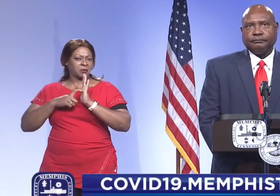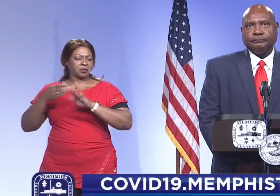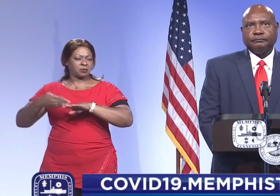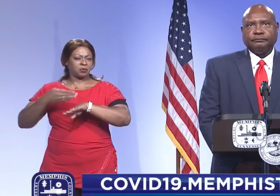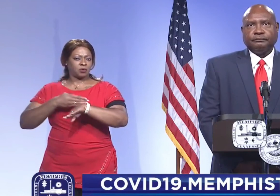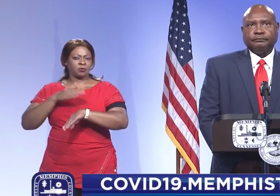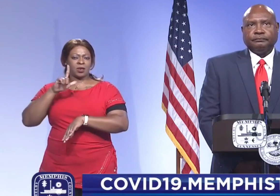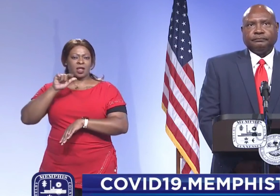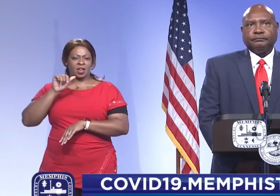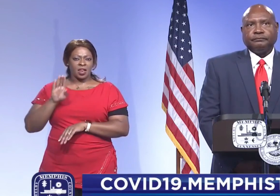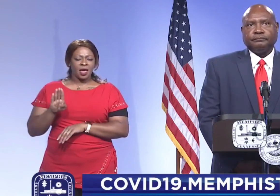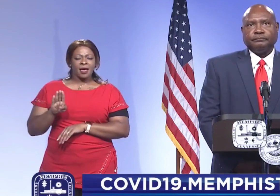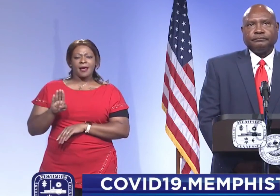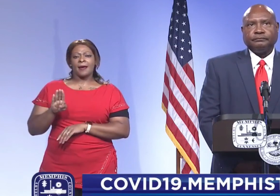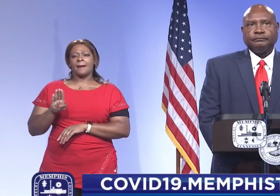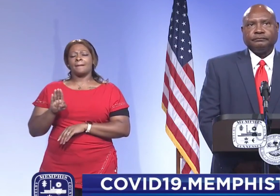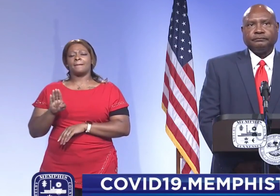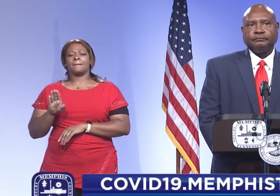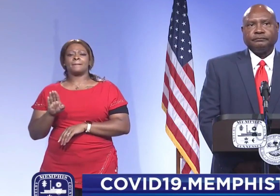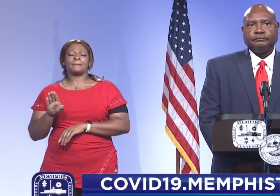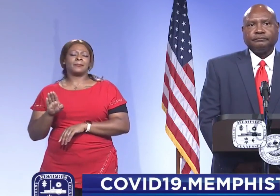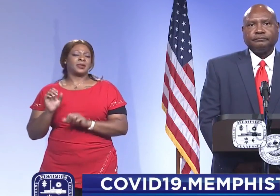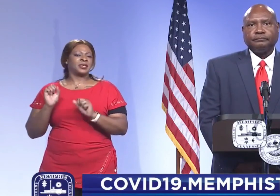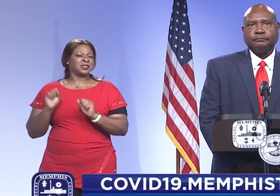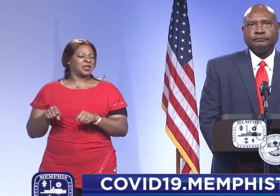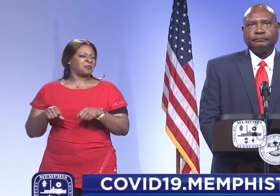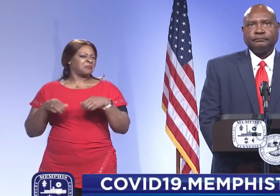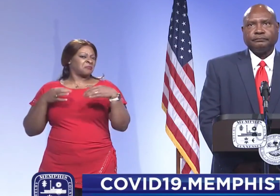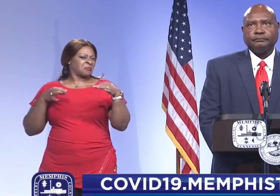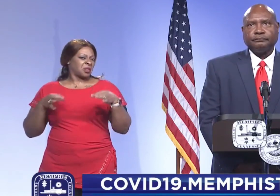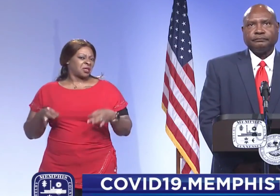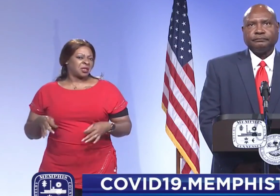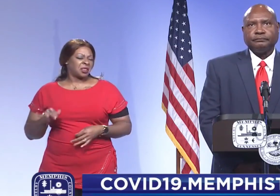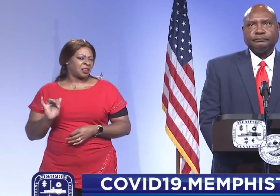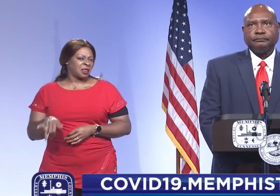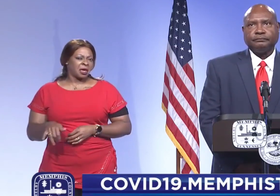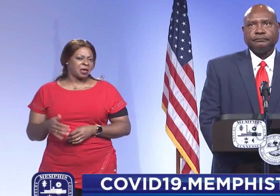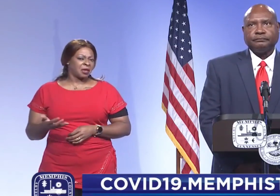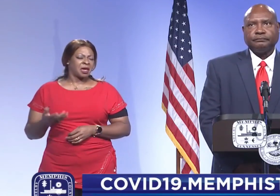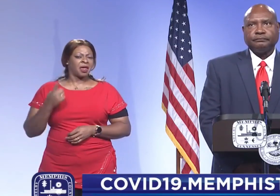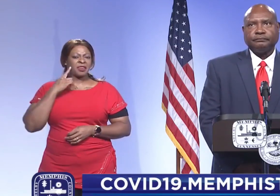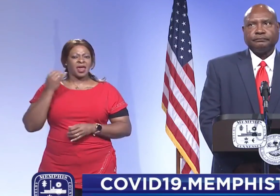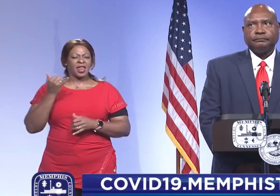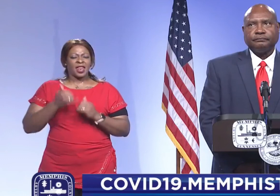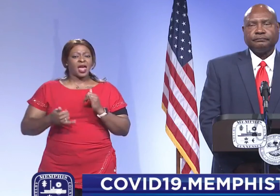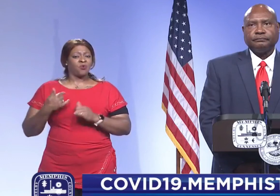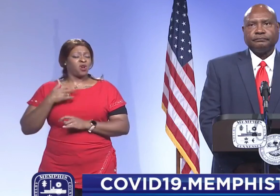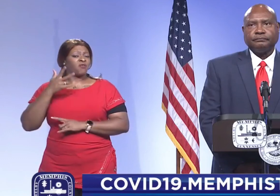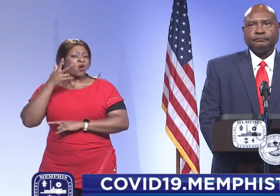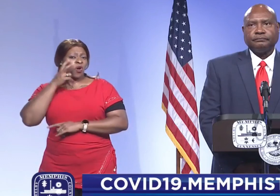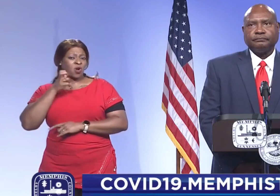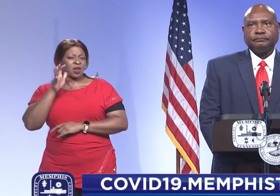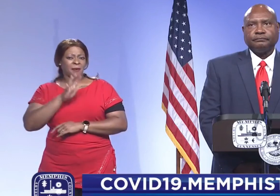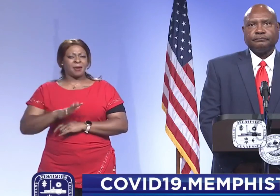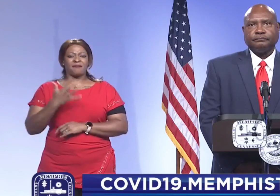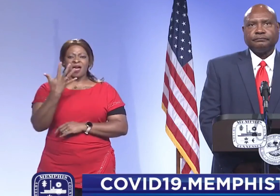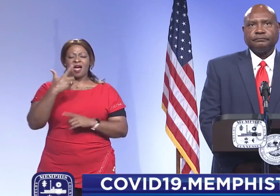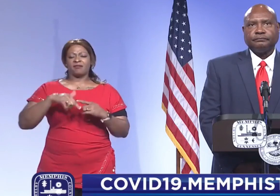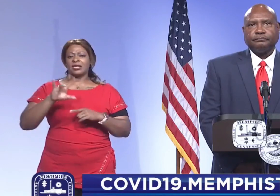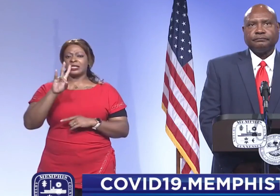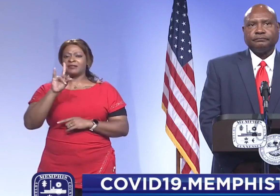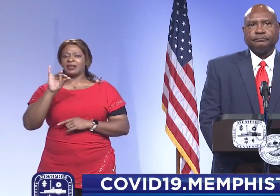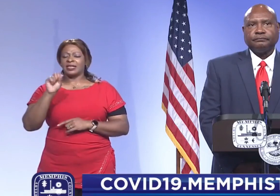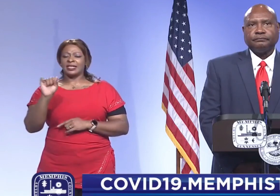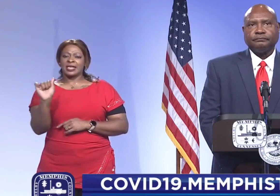the labs. Can you quantify that at all? I think the last we heard, it was about 5 to 7 days